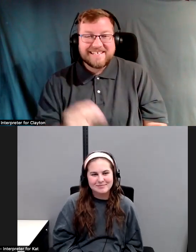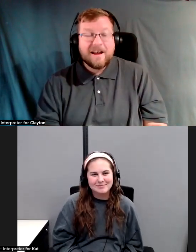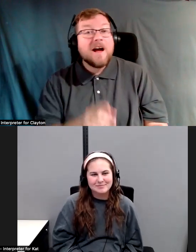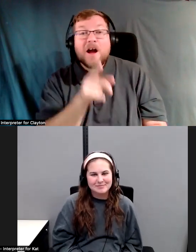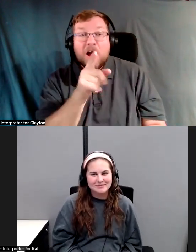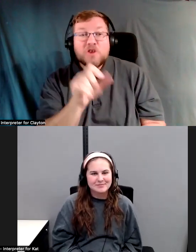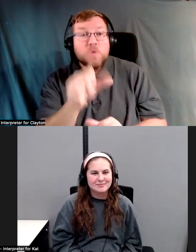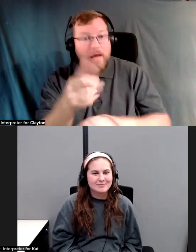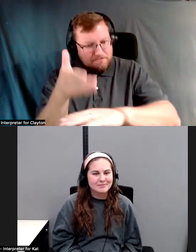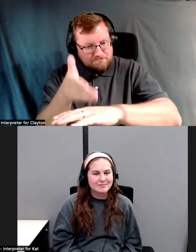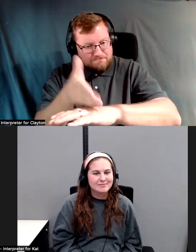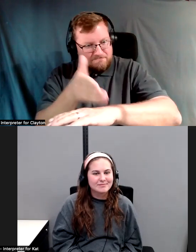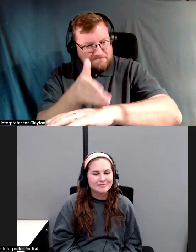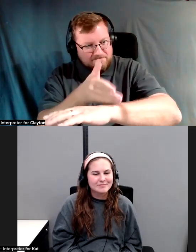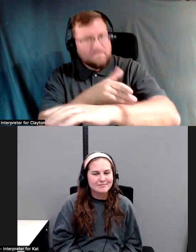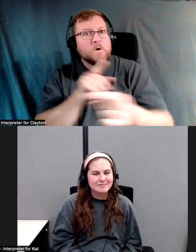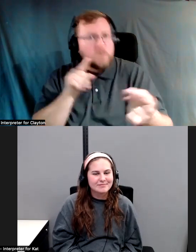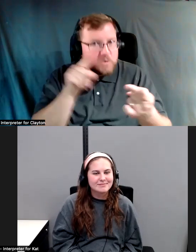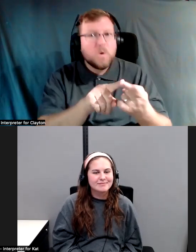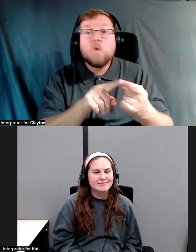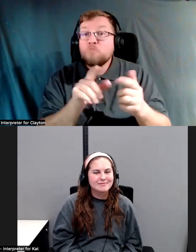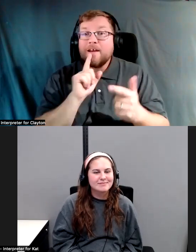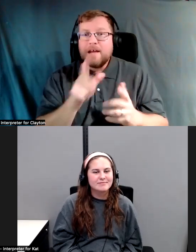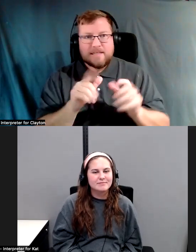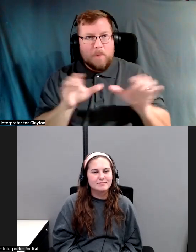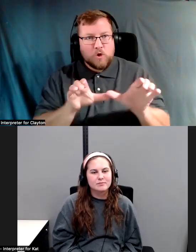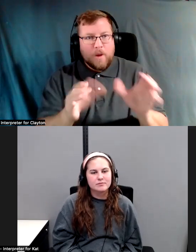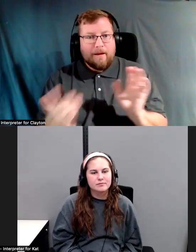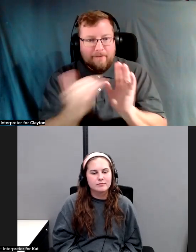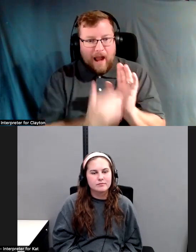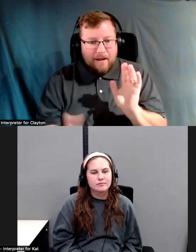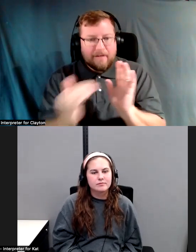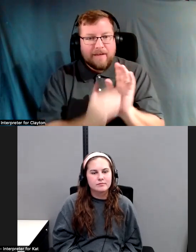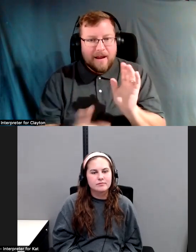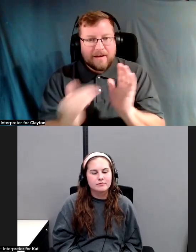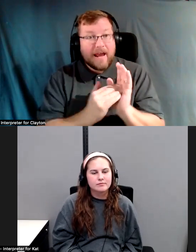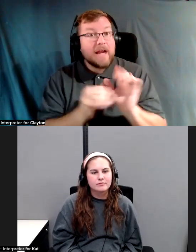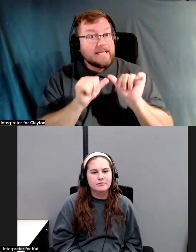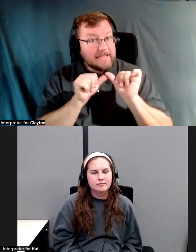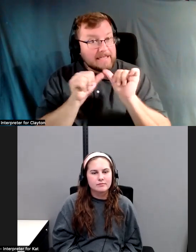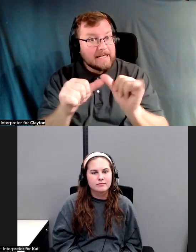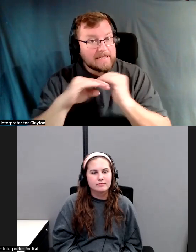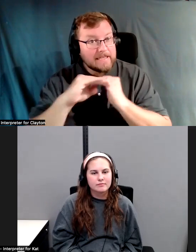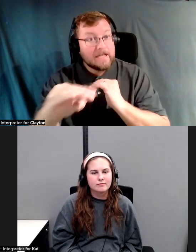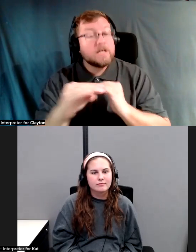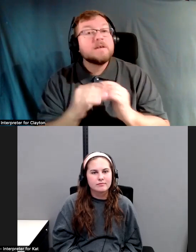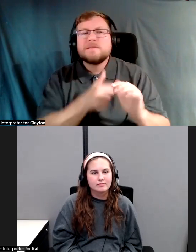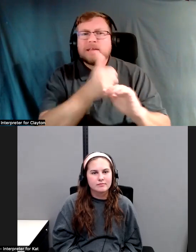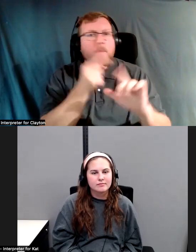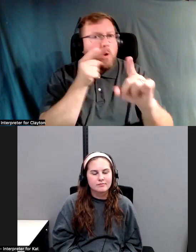work your way up to it, though. It's all about repetition and consistency with working out. So as long as you just continue and you set goals for